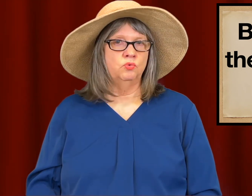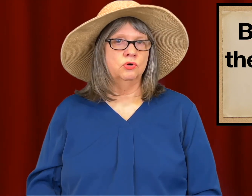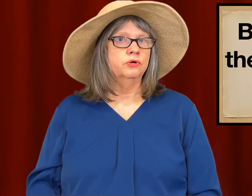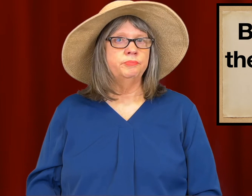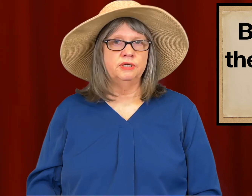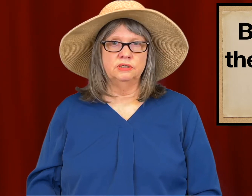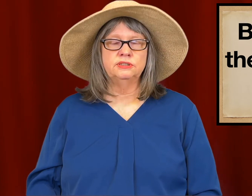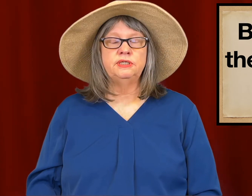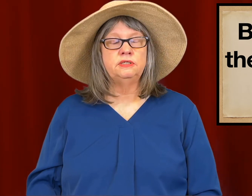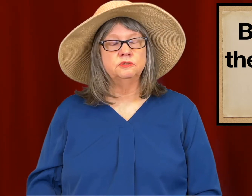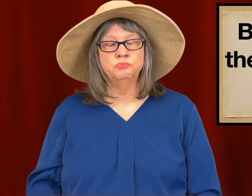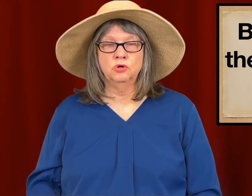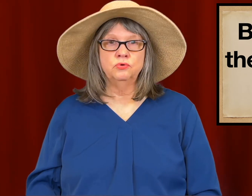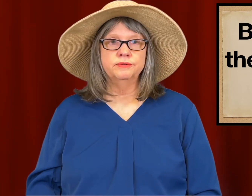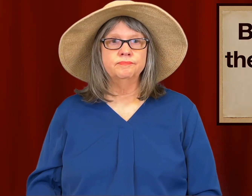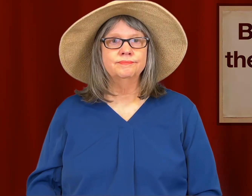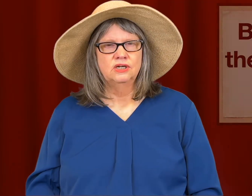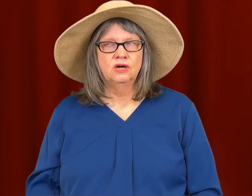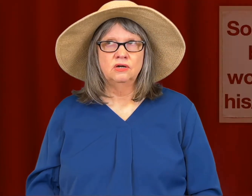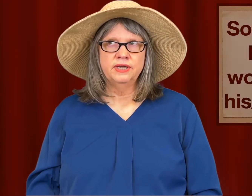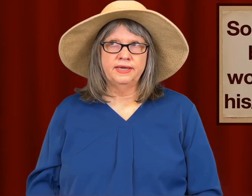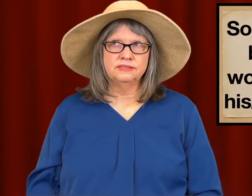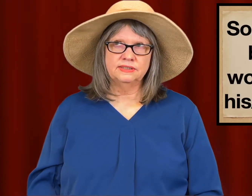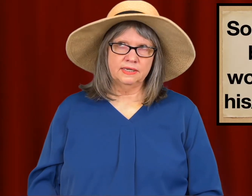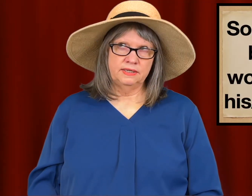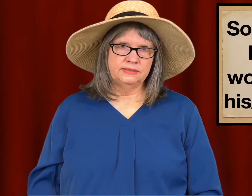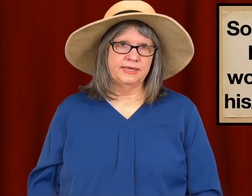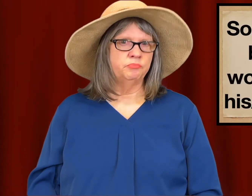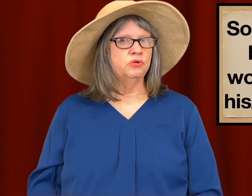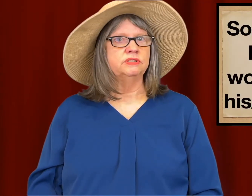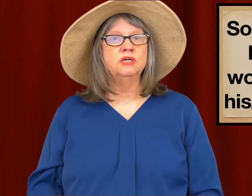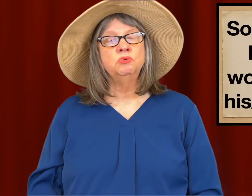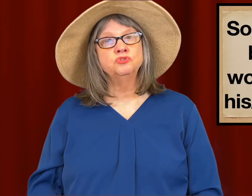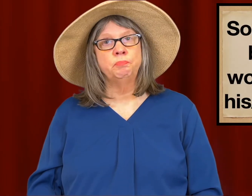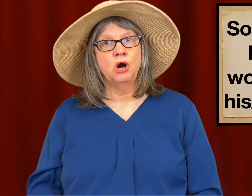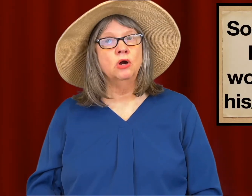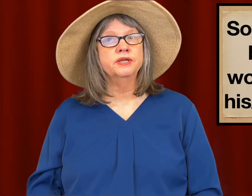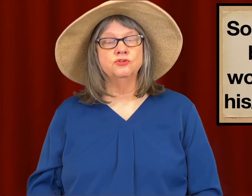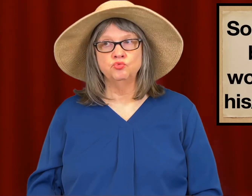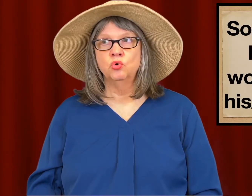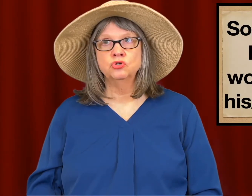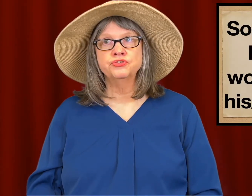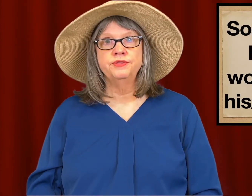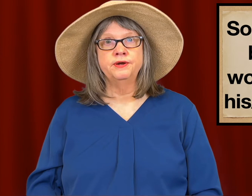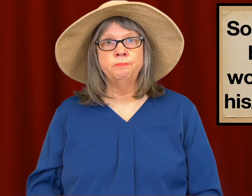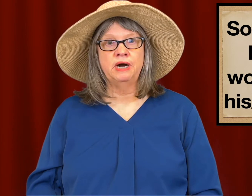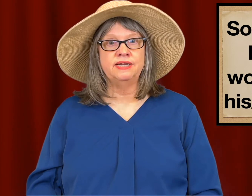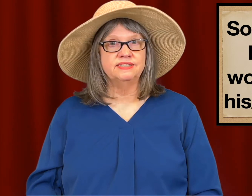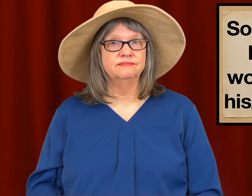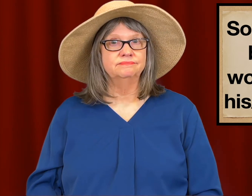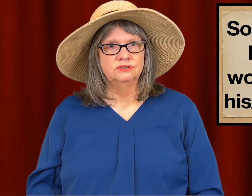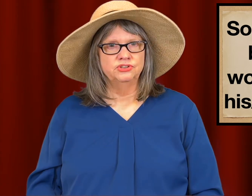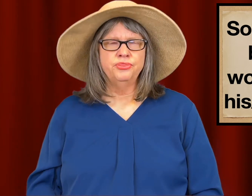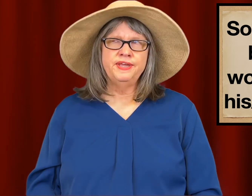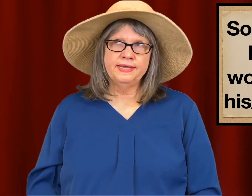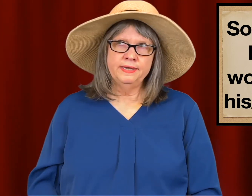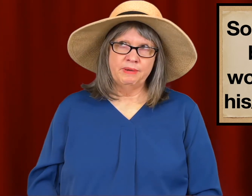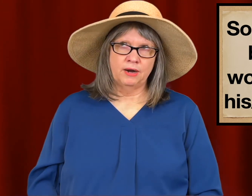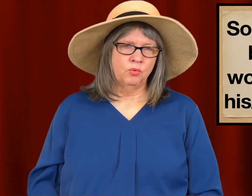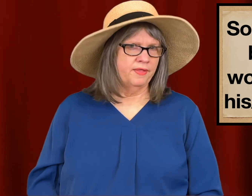work because he's broke. Okay, a second example is someone's bark is worse than their bite. So thinking about what